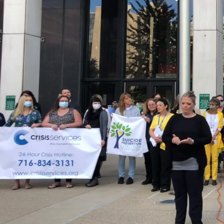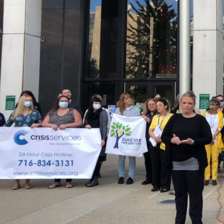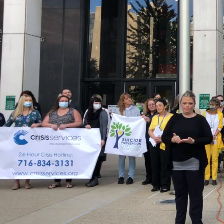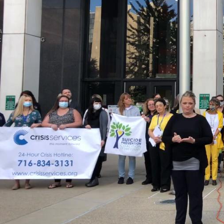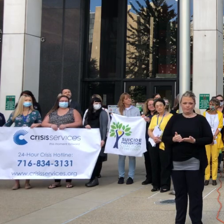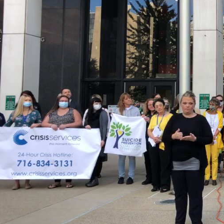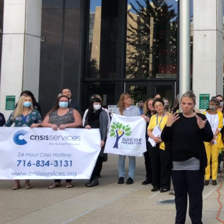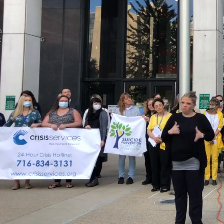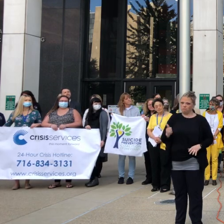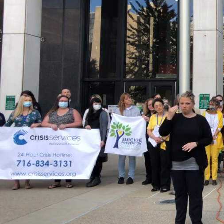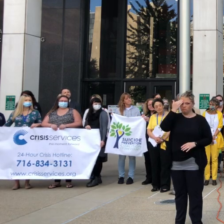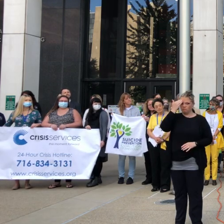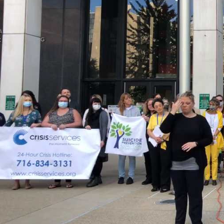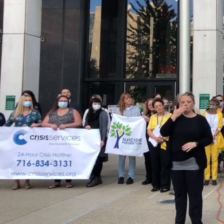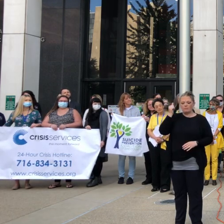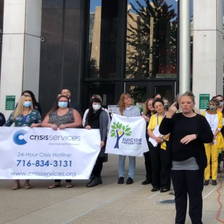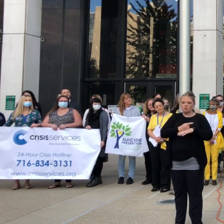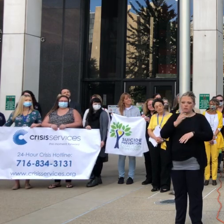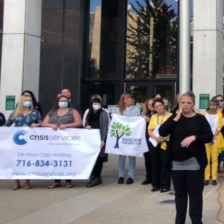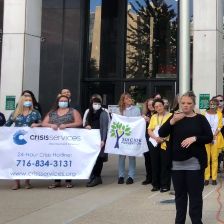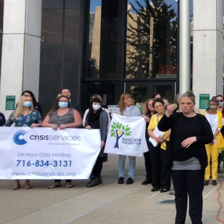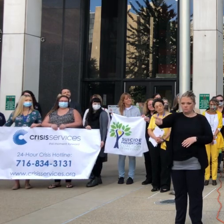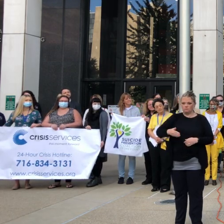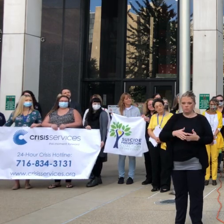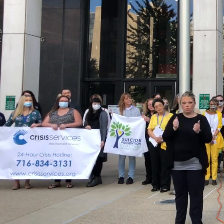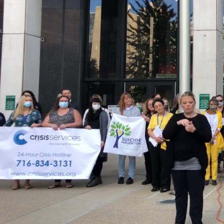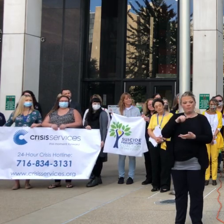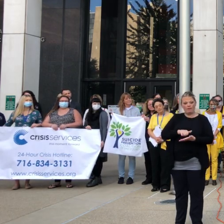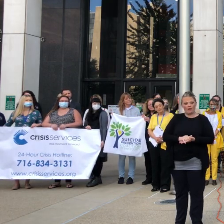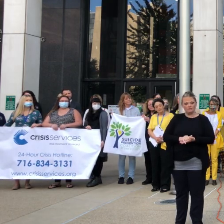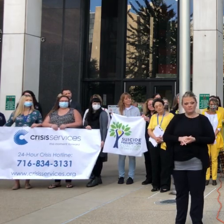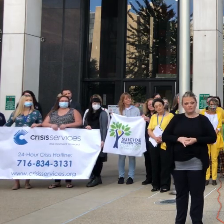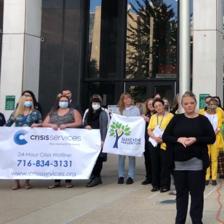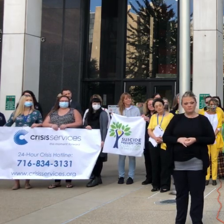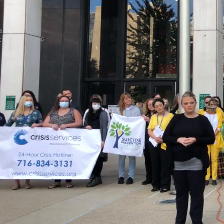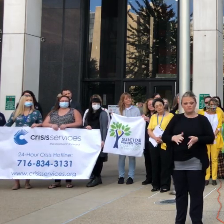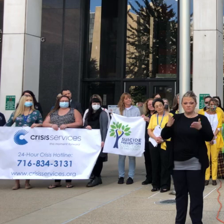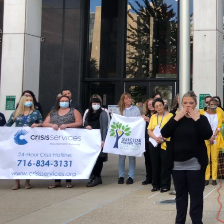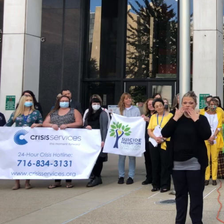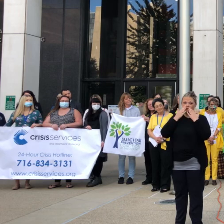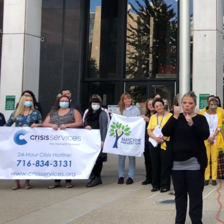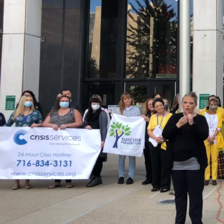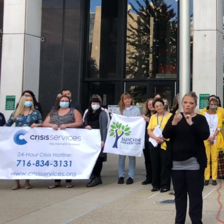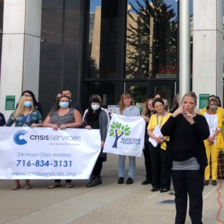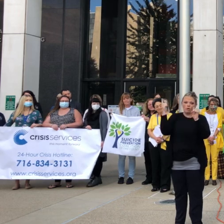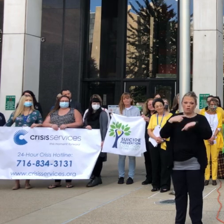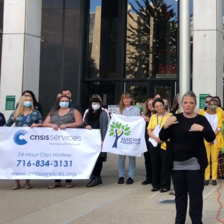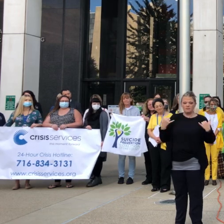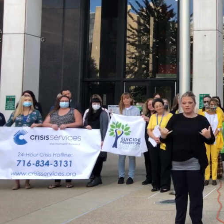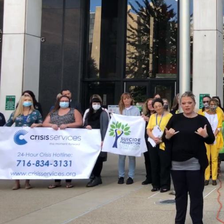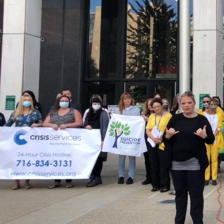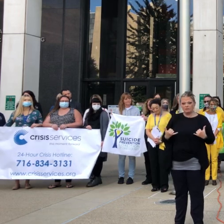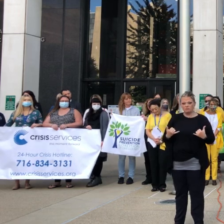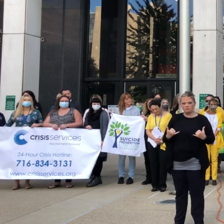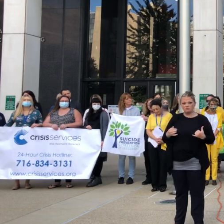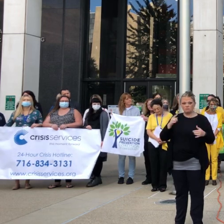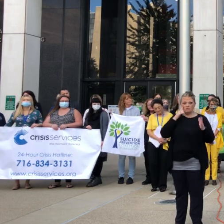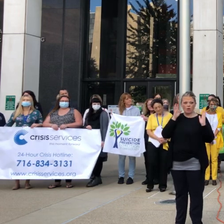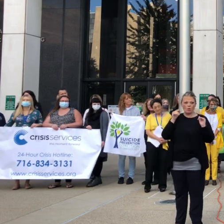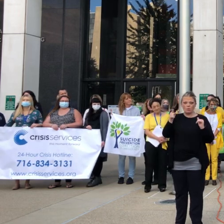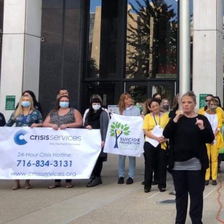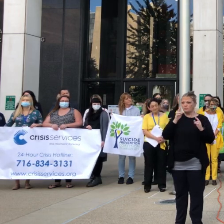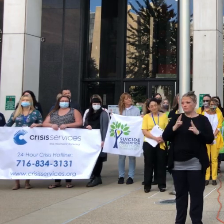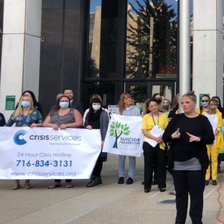and I do know better days are ahead. With that, I thank everyone for being here today on what this is a